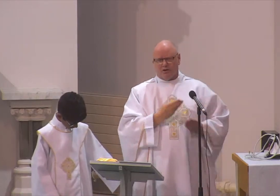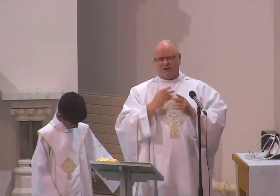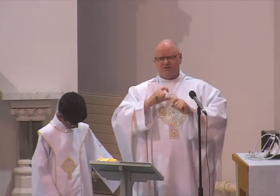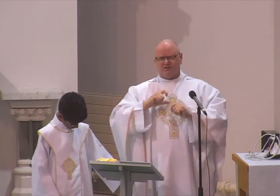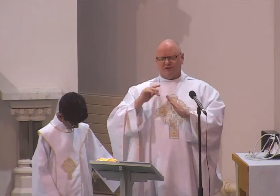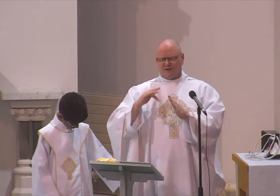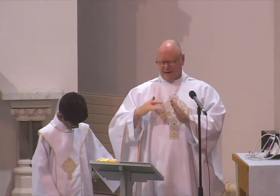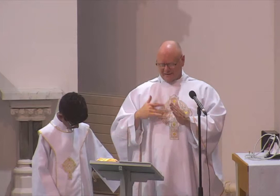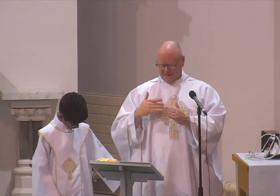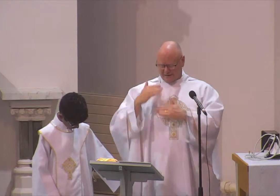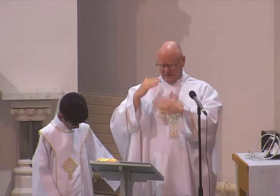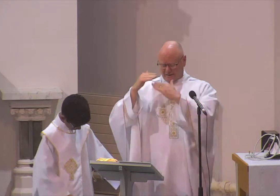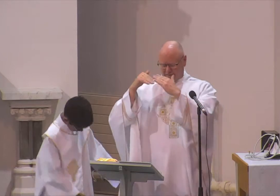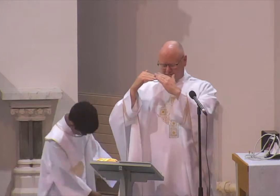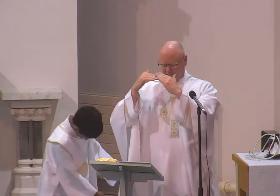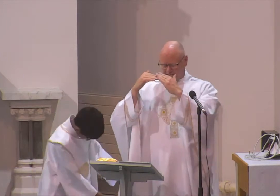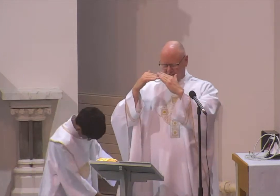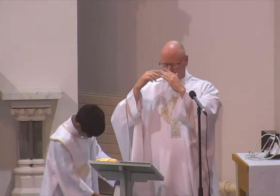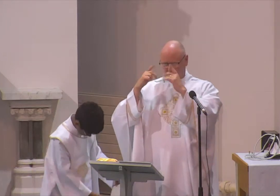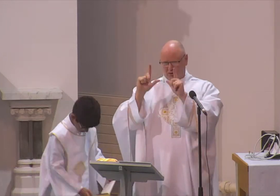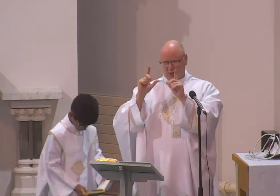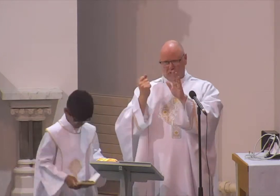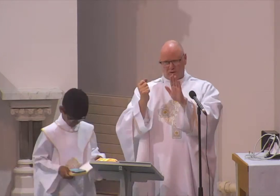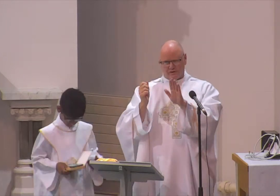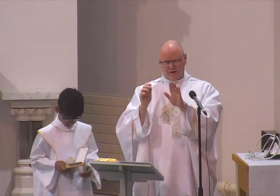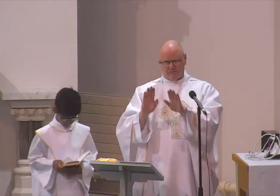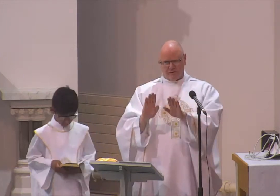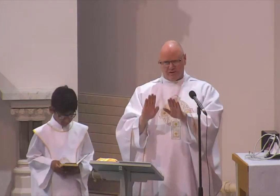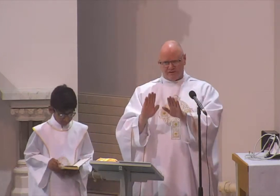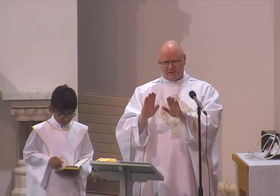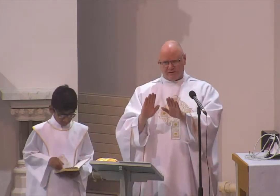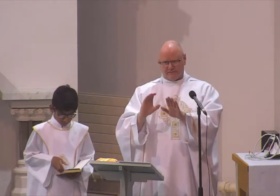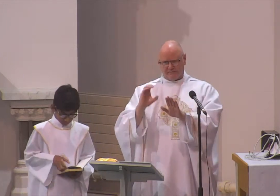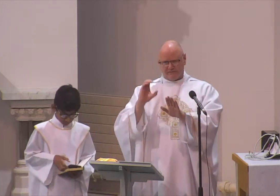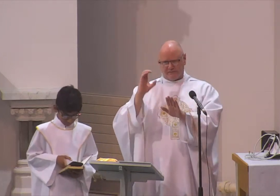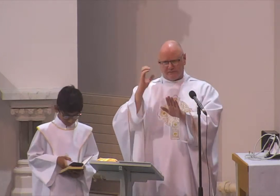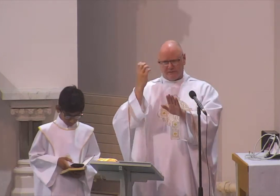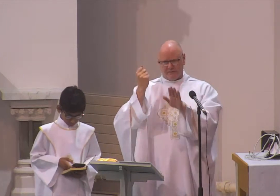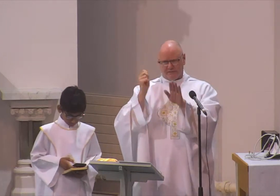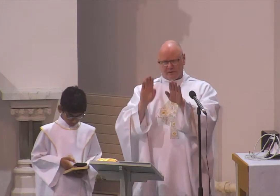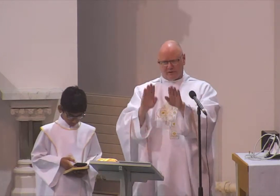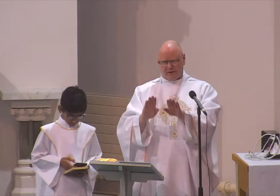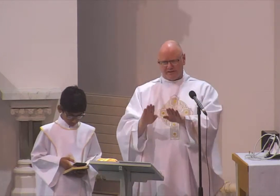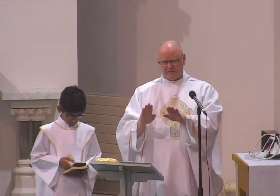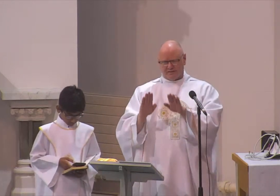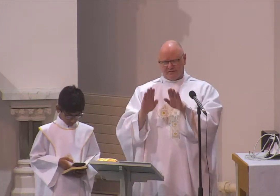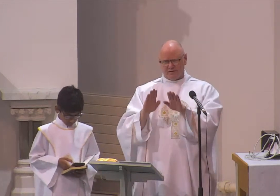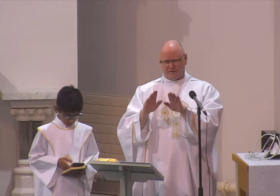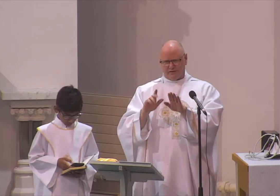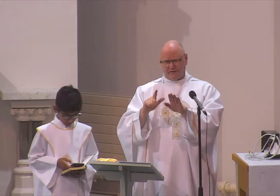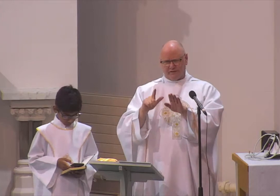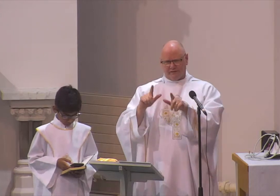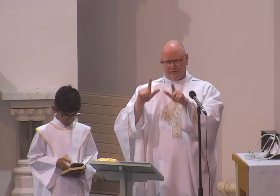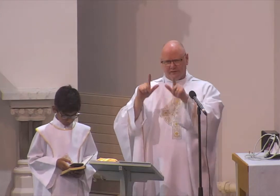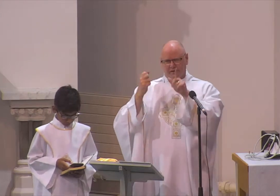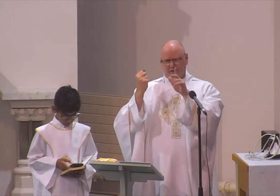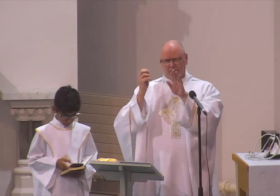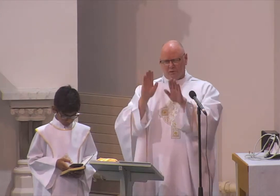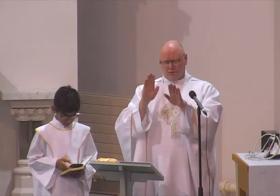to everlasting life. Amen. Lord, have mercy. Christ, have mercy. Lord,